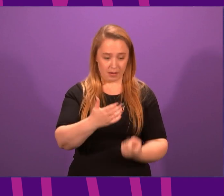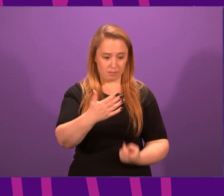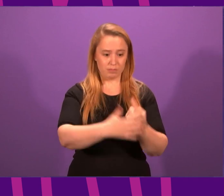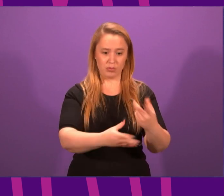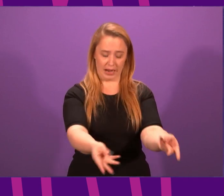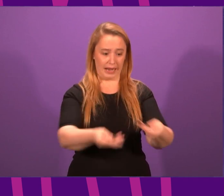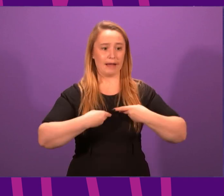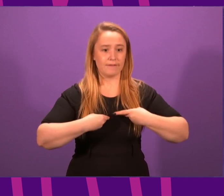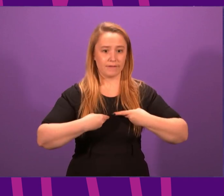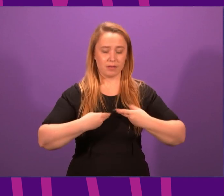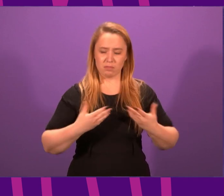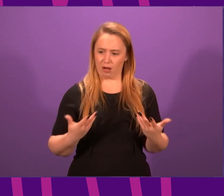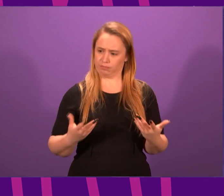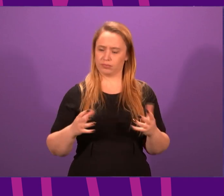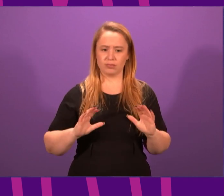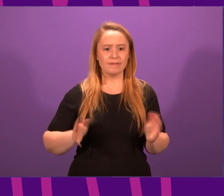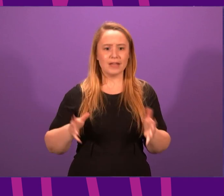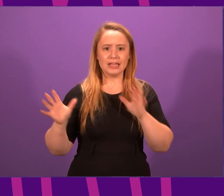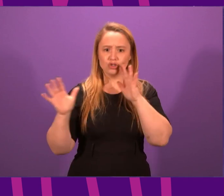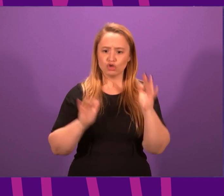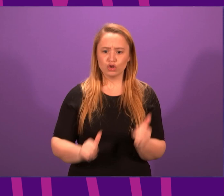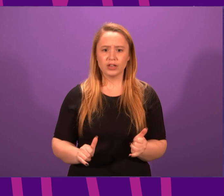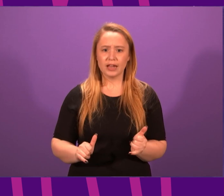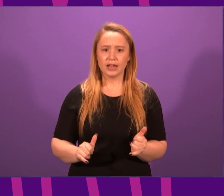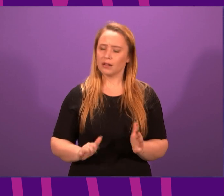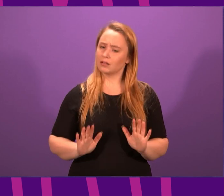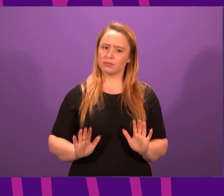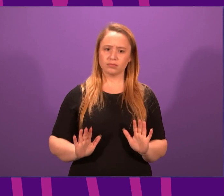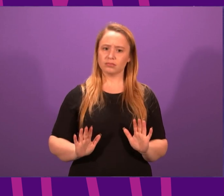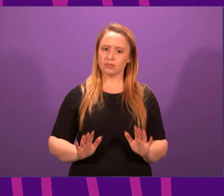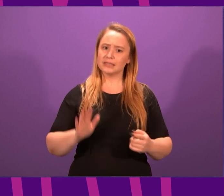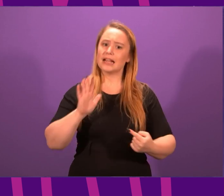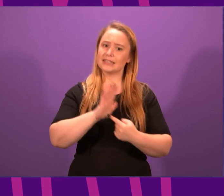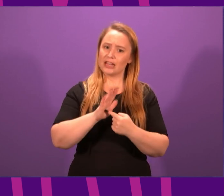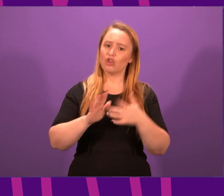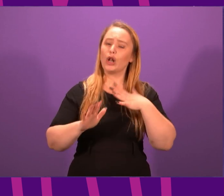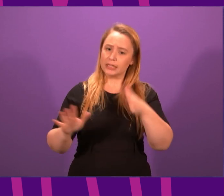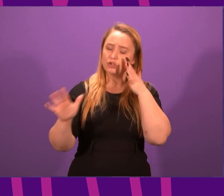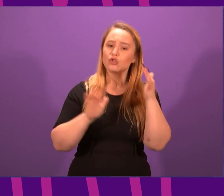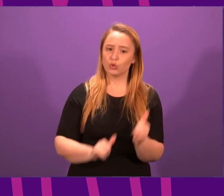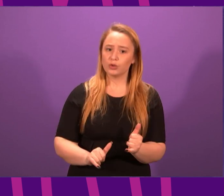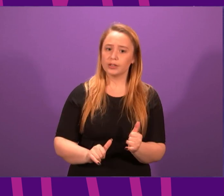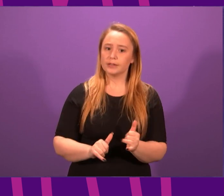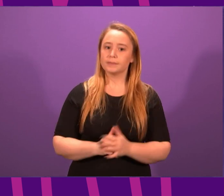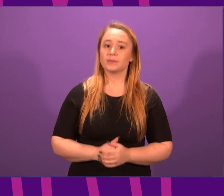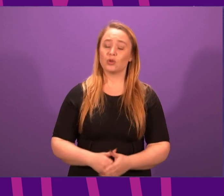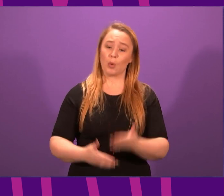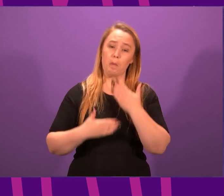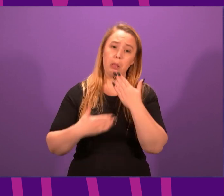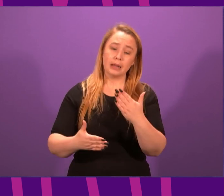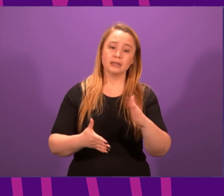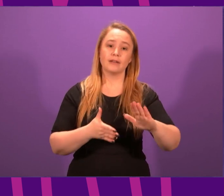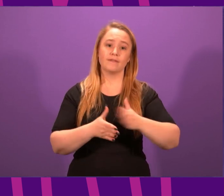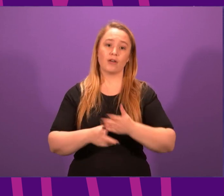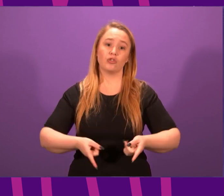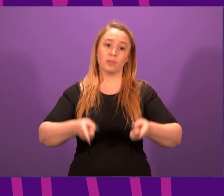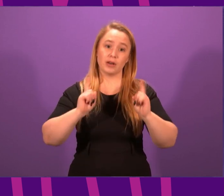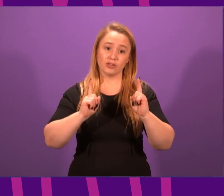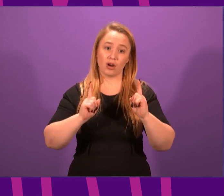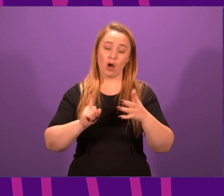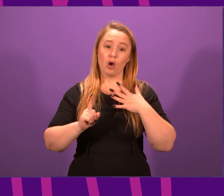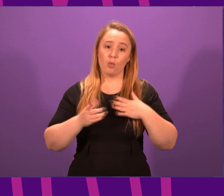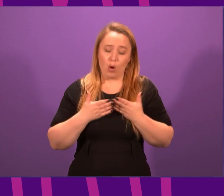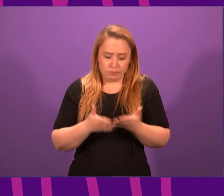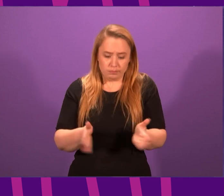is absolutely essential. It is absolutely essential we do that. And I'll plead to the First Minister to open this up to